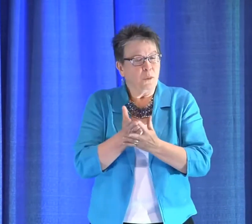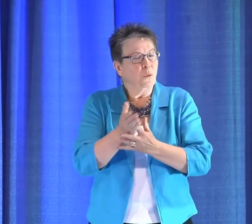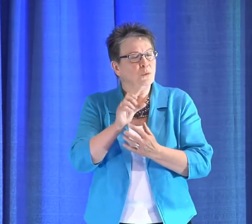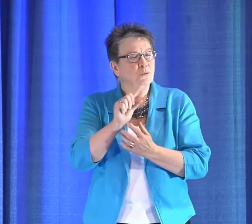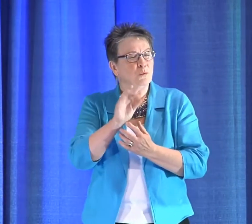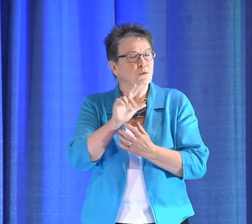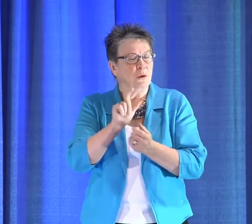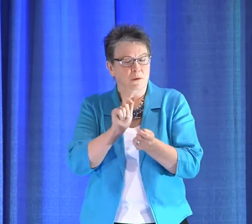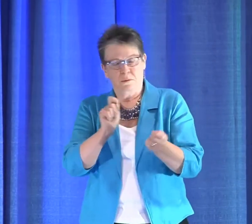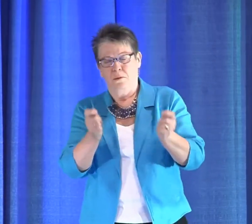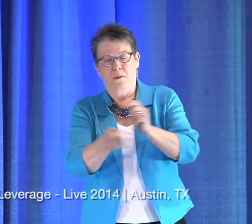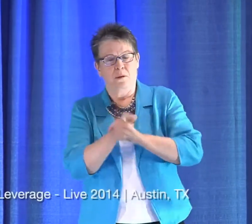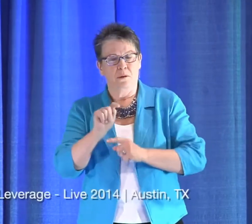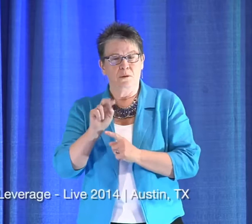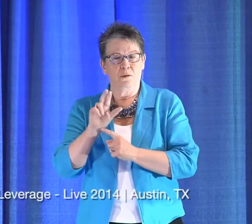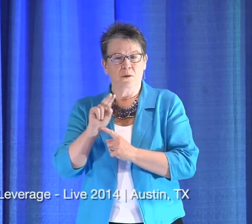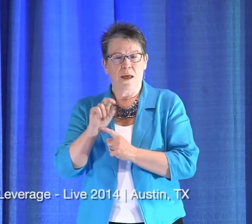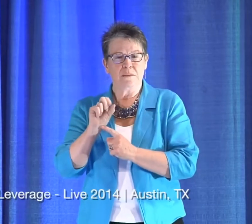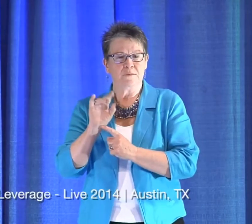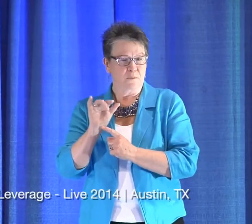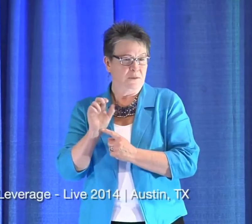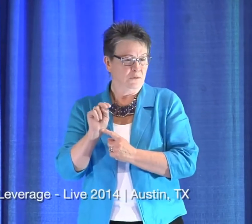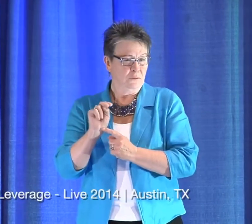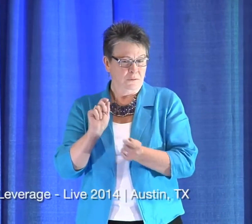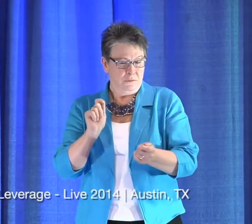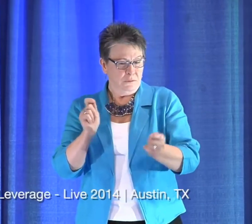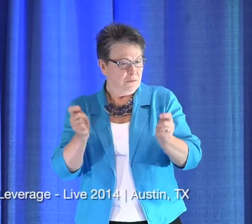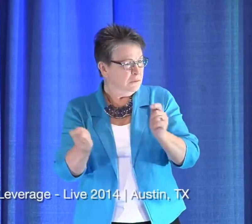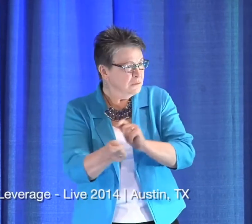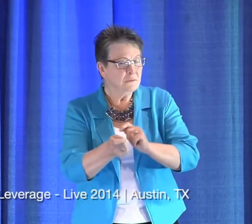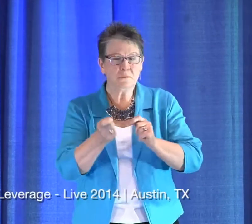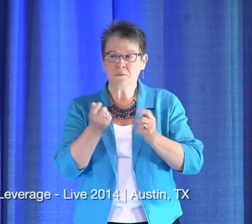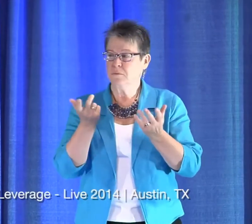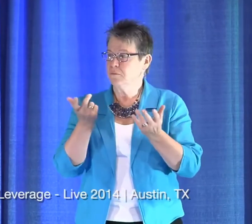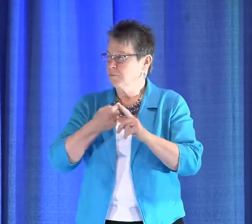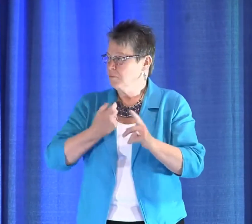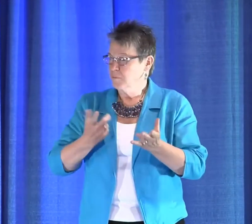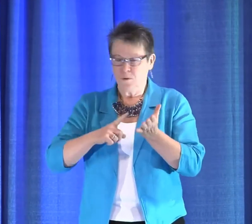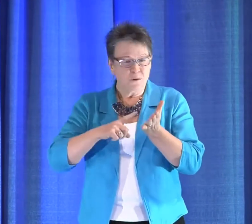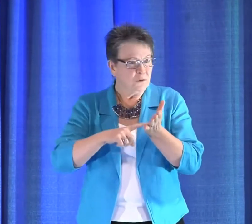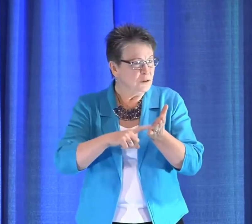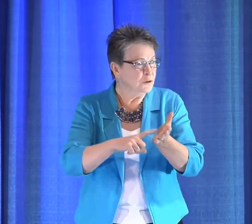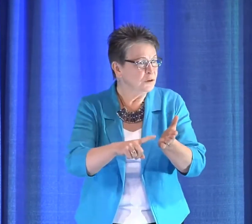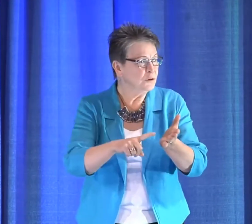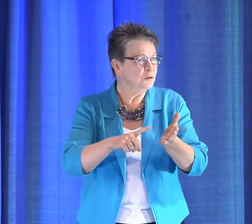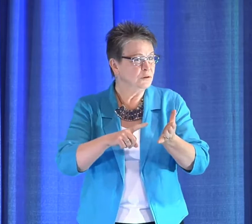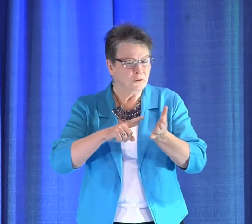Interpreting profession is now facing a shift in its structure.